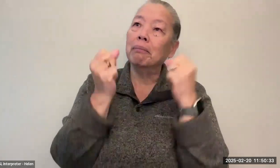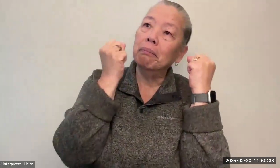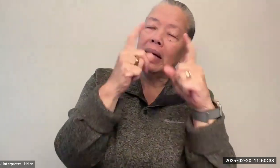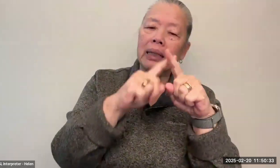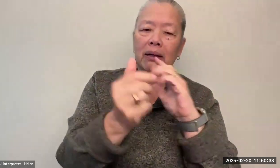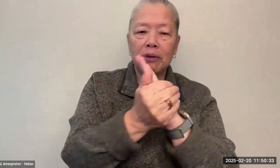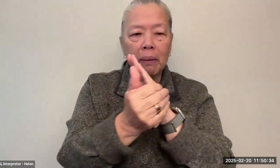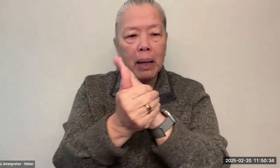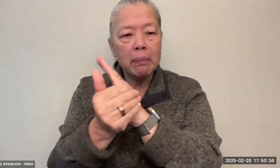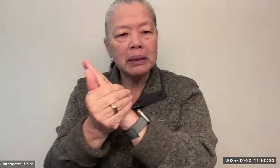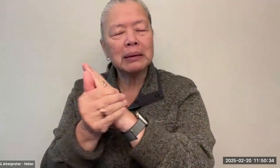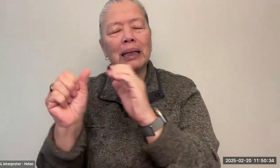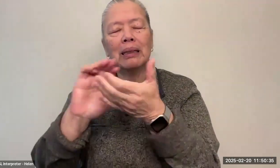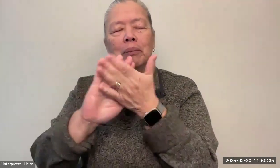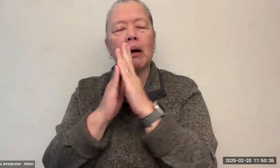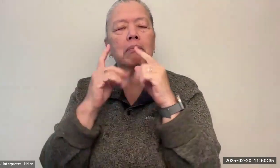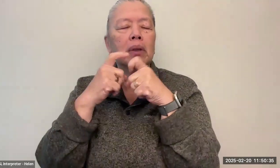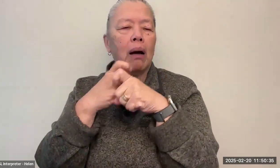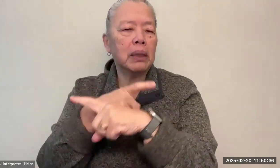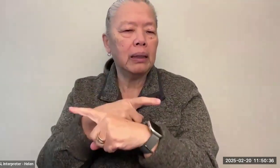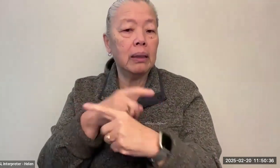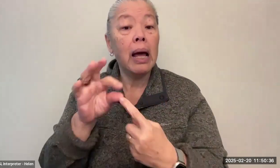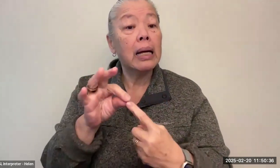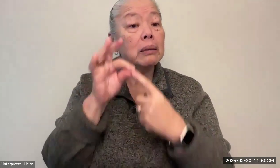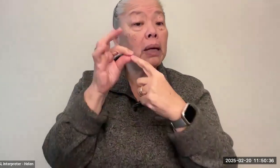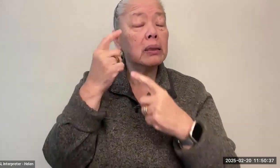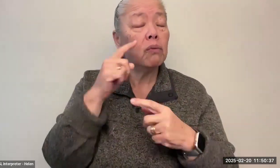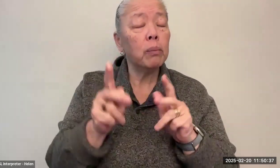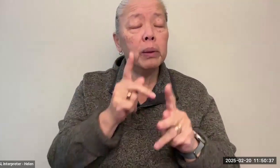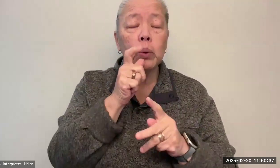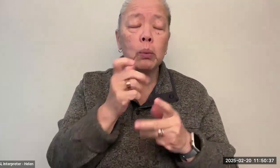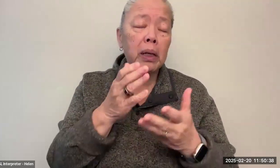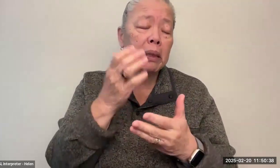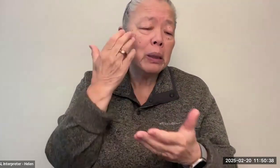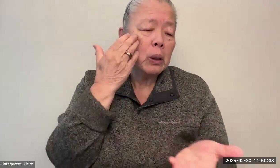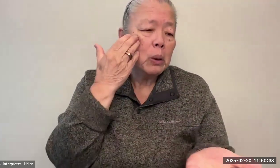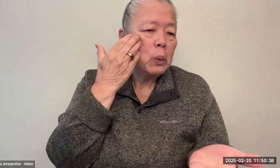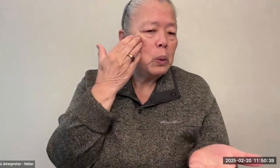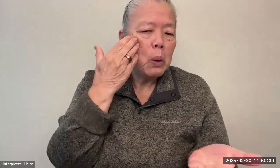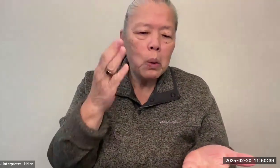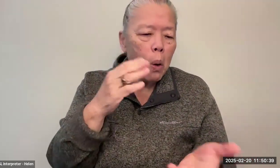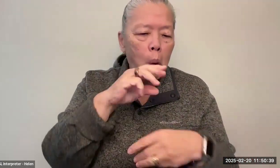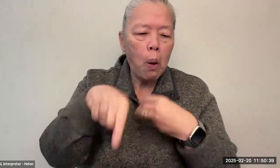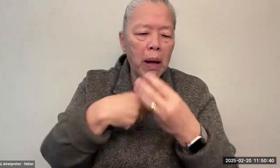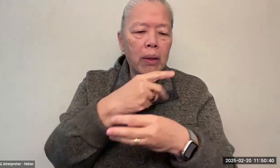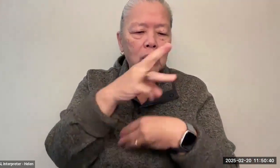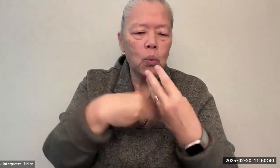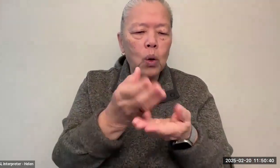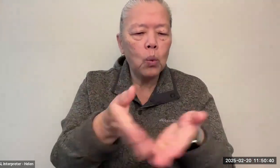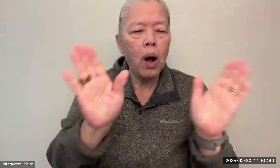get complicated, especially to those who are not as familiar with how the worldwide United Methodist